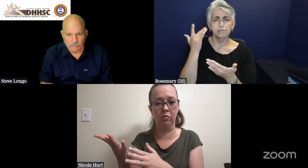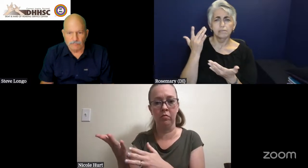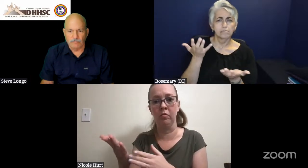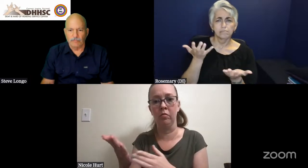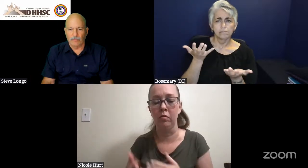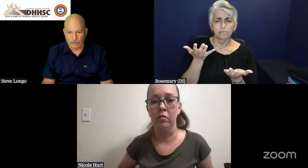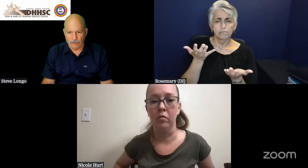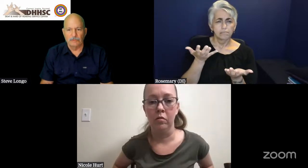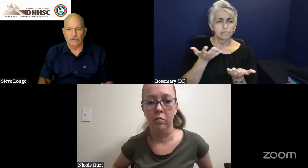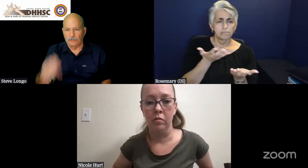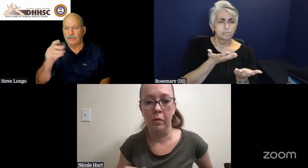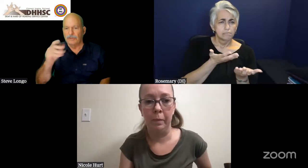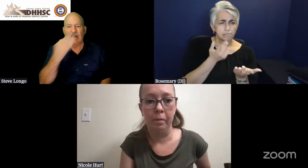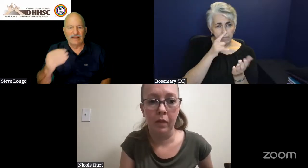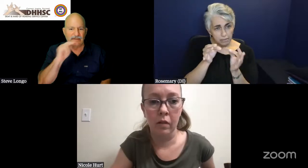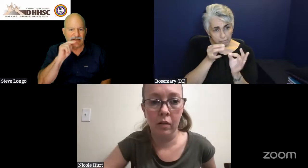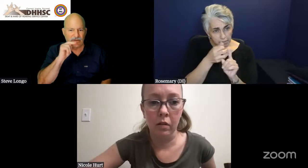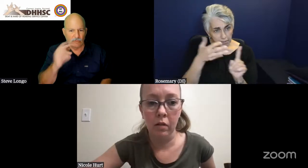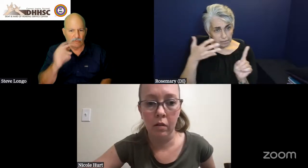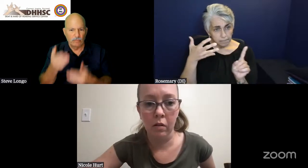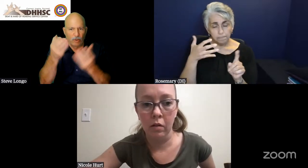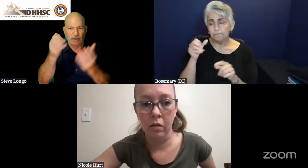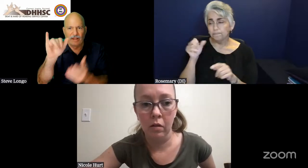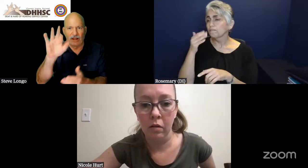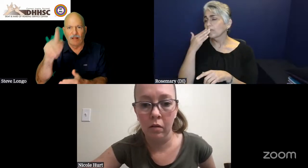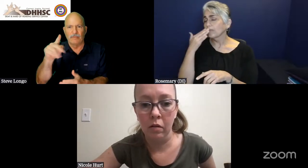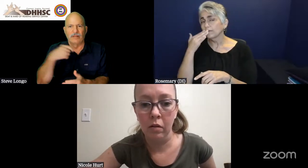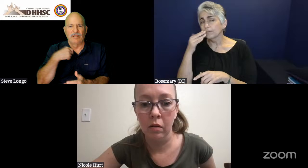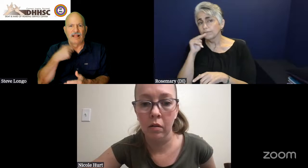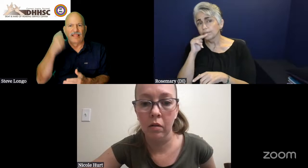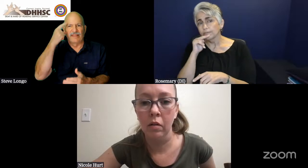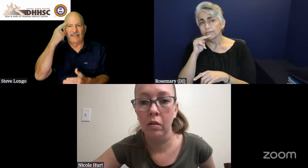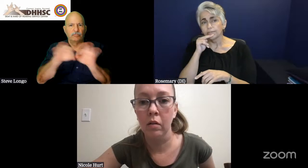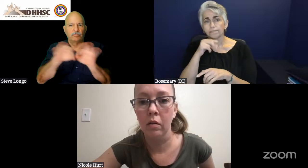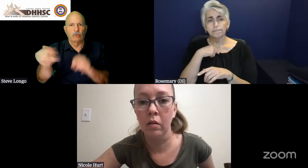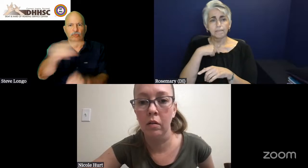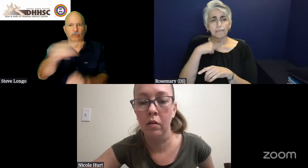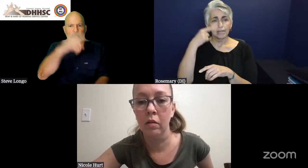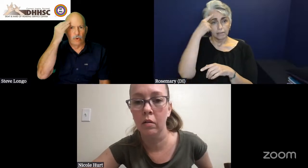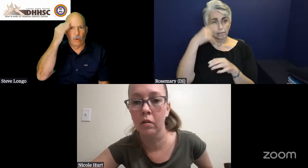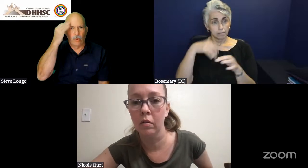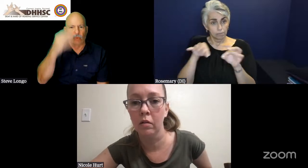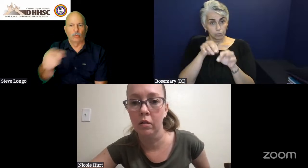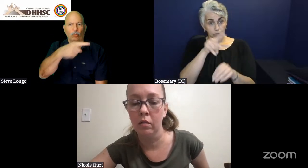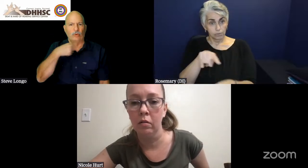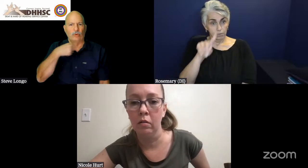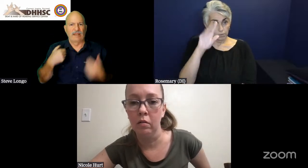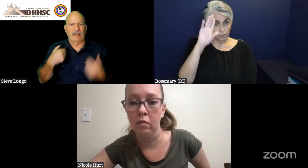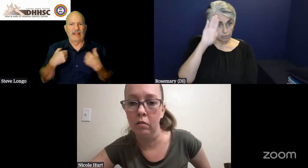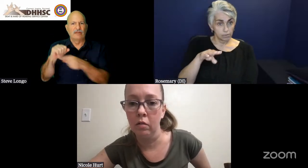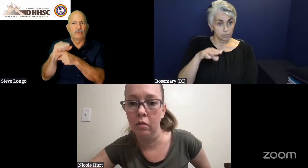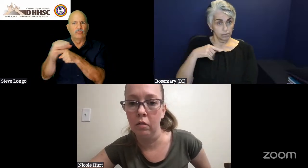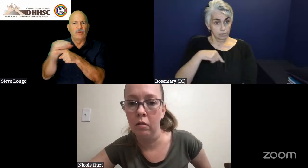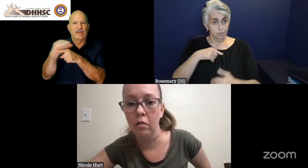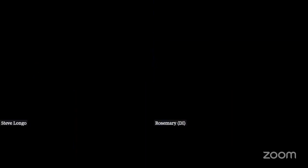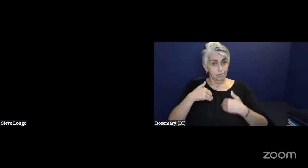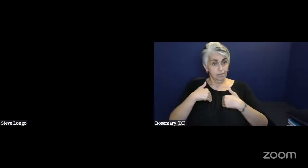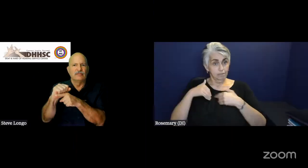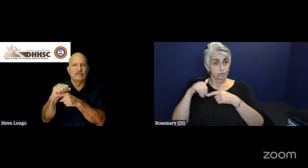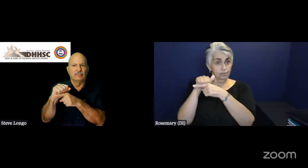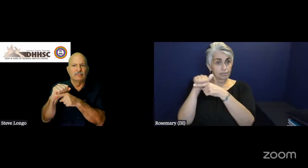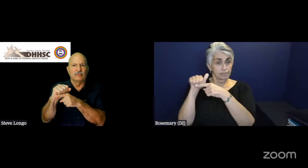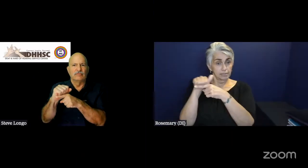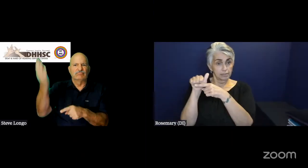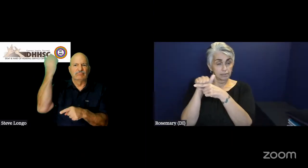the second? Why were those changes recommended? Steve said, thank you, Nicole. I think it's important that